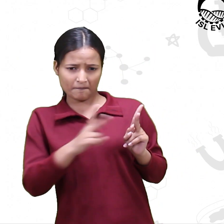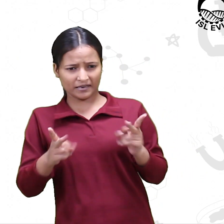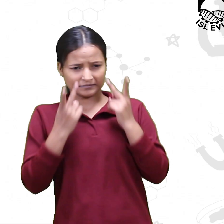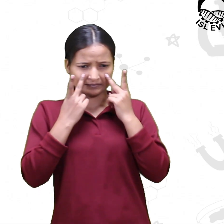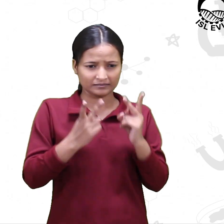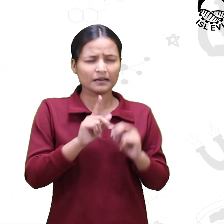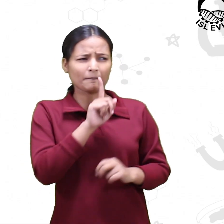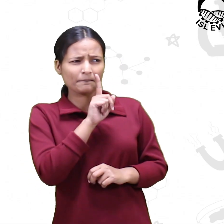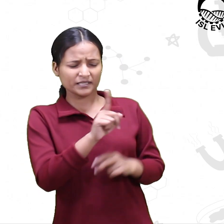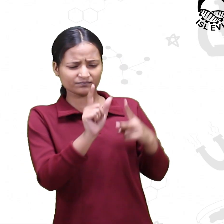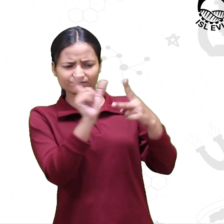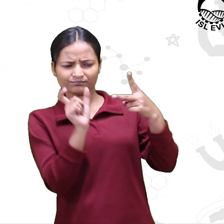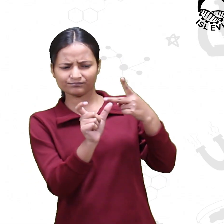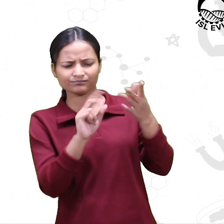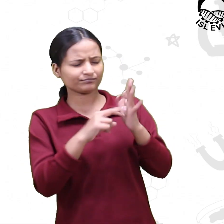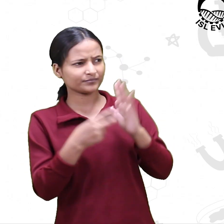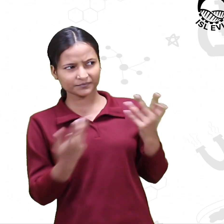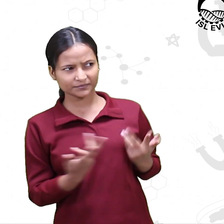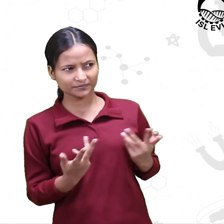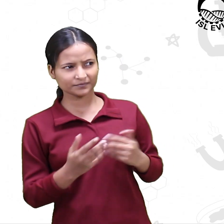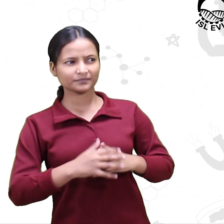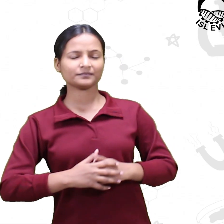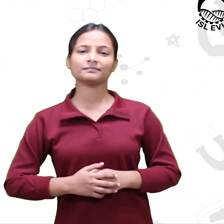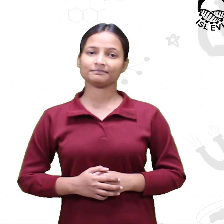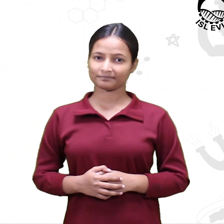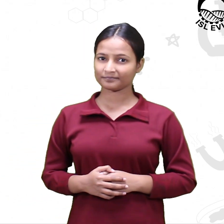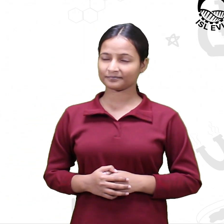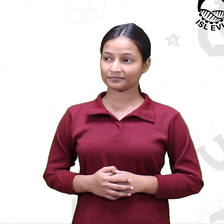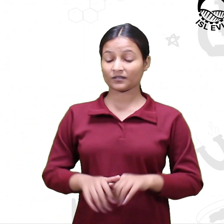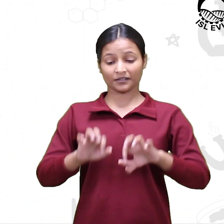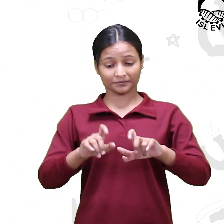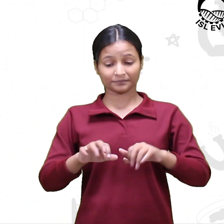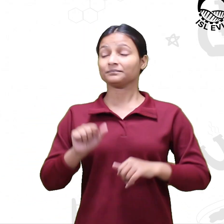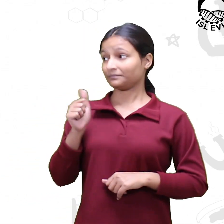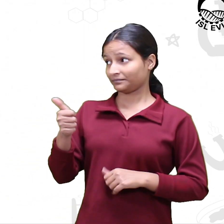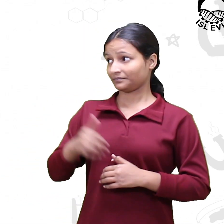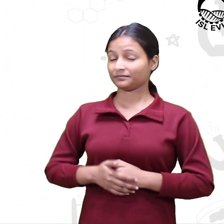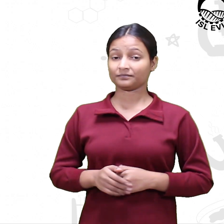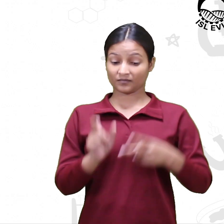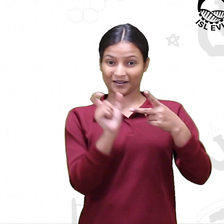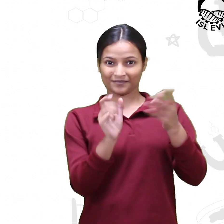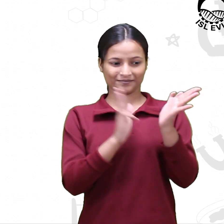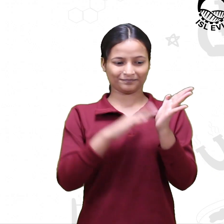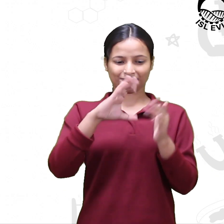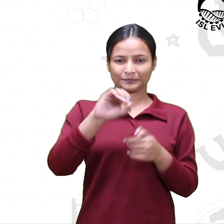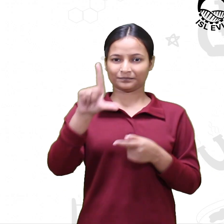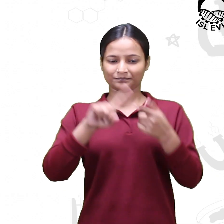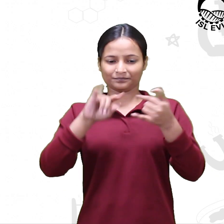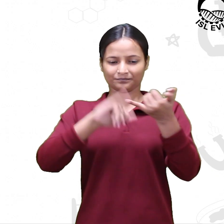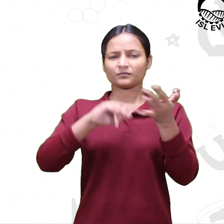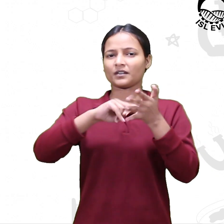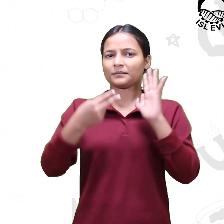of birthmarks. And what about moles? Yes, a mole is a type of skin